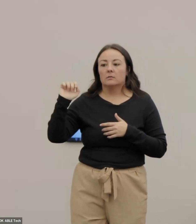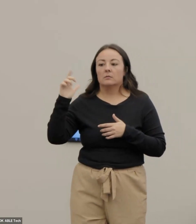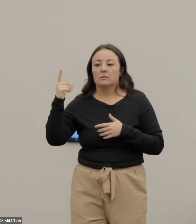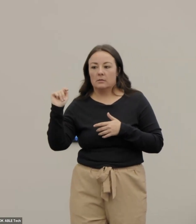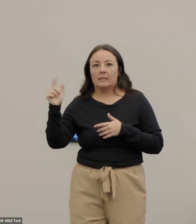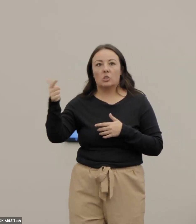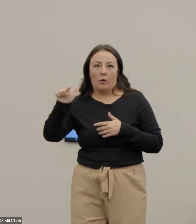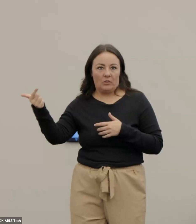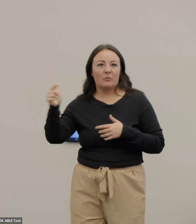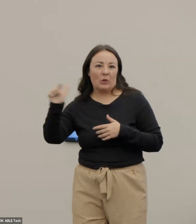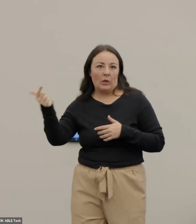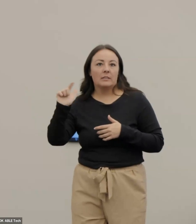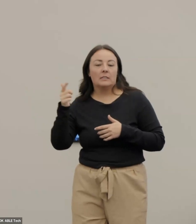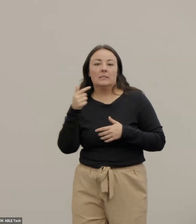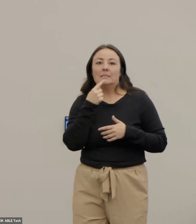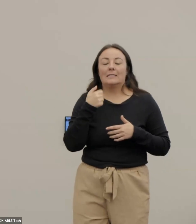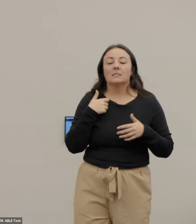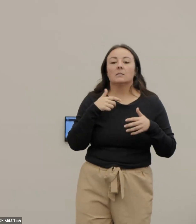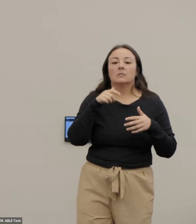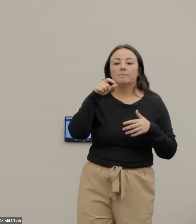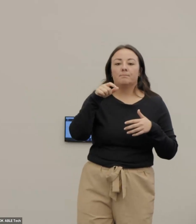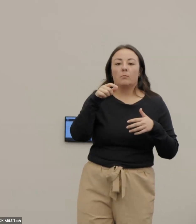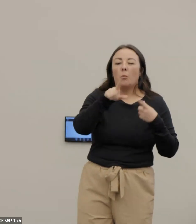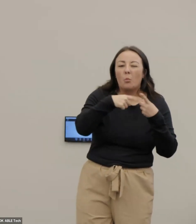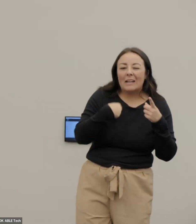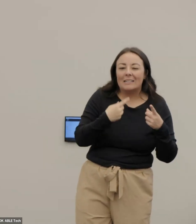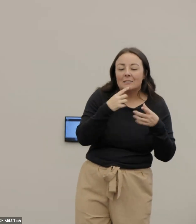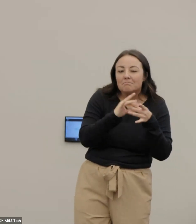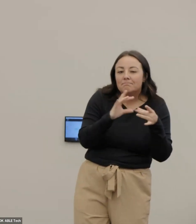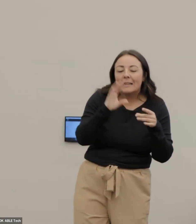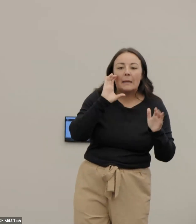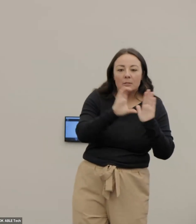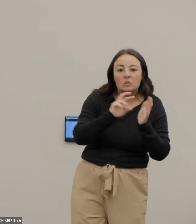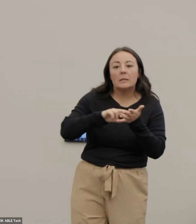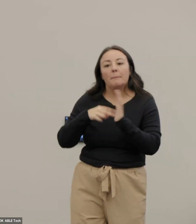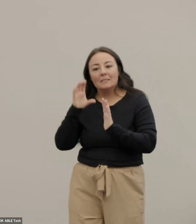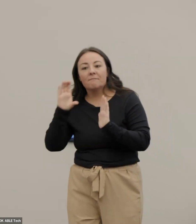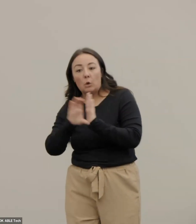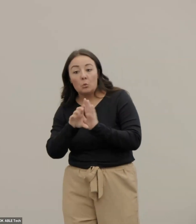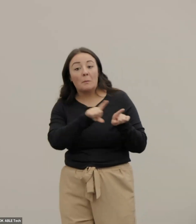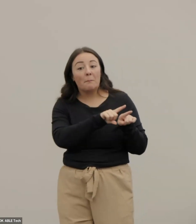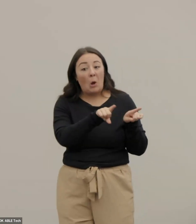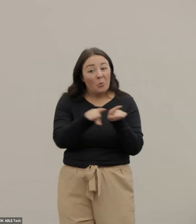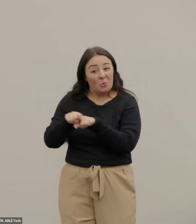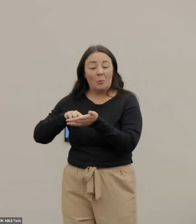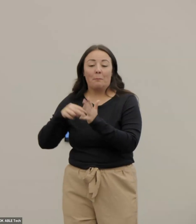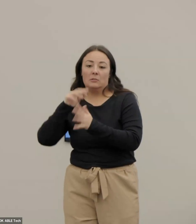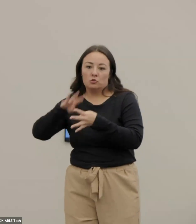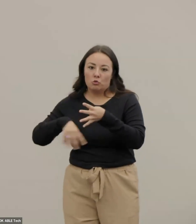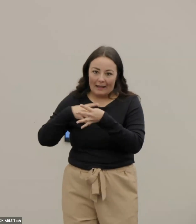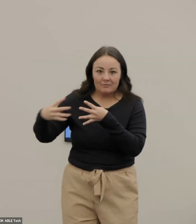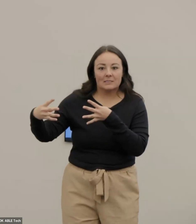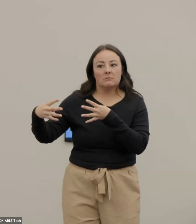describe your images. And when I say images, I mean photos, but that also applies to charts and